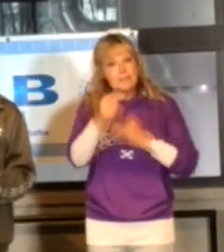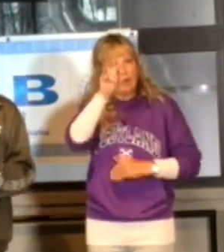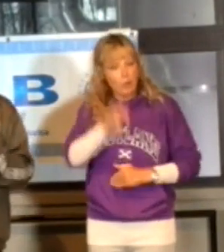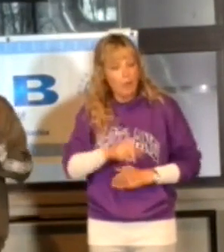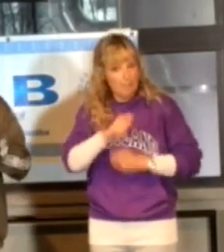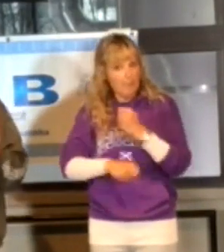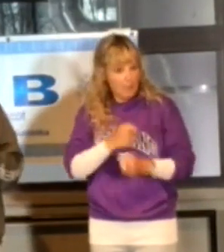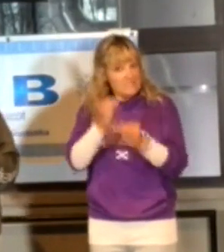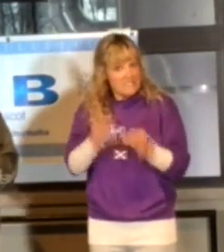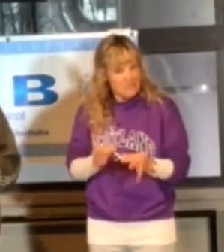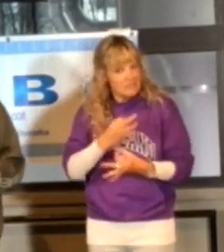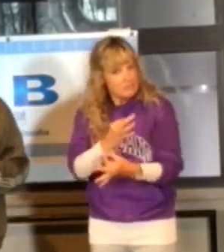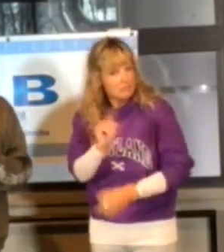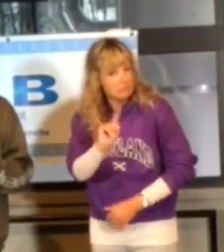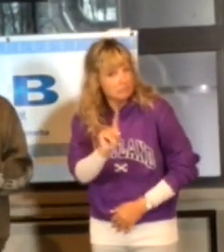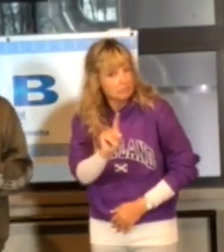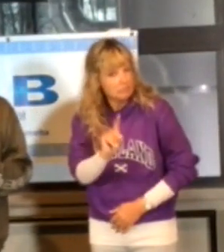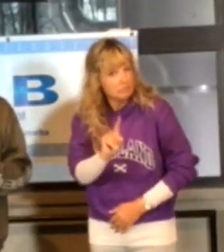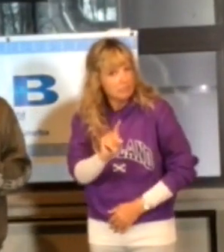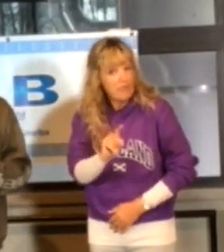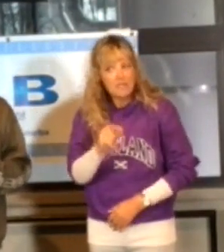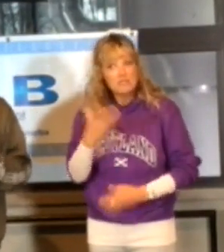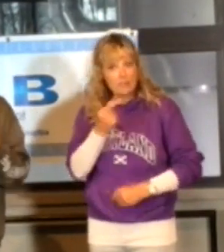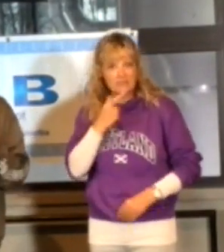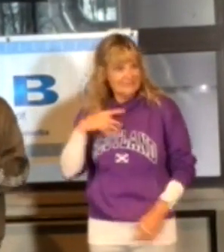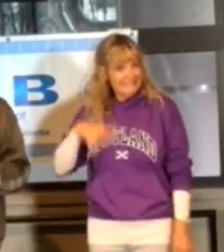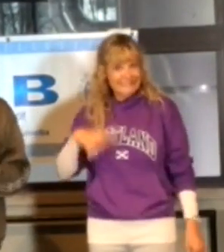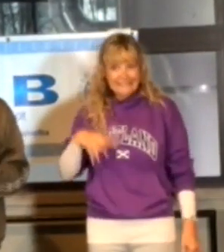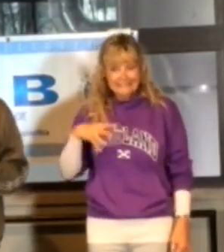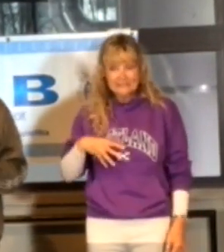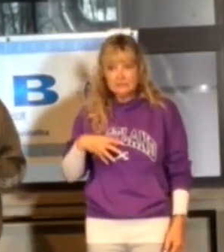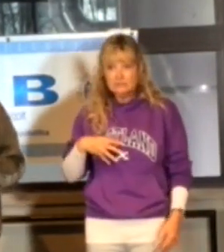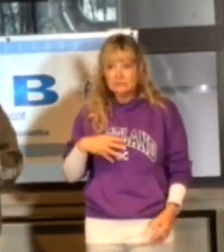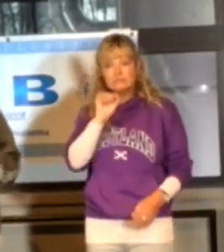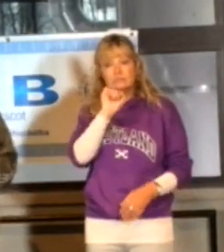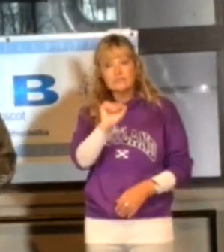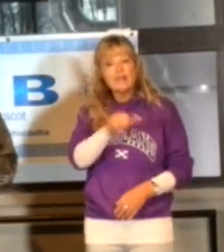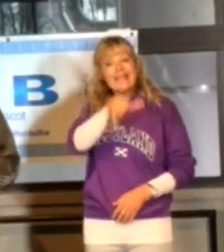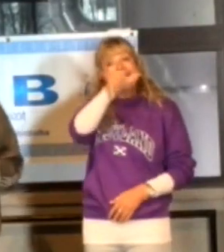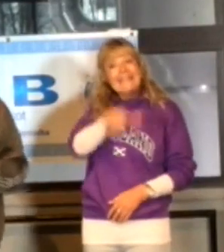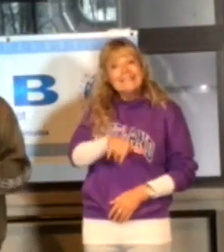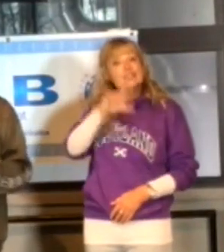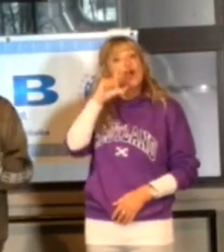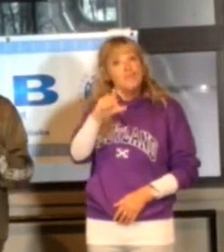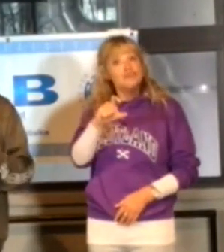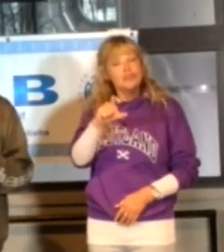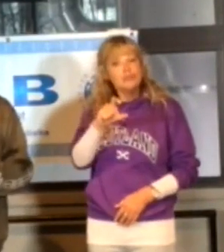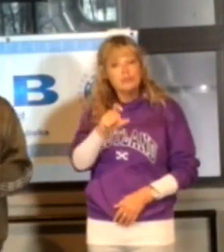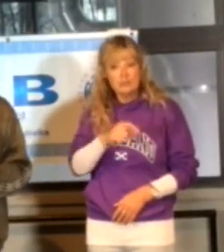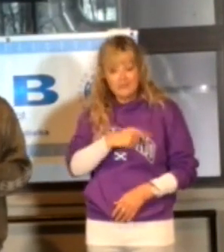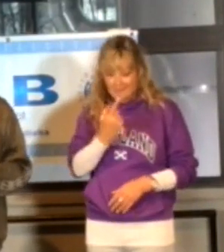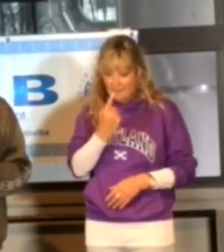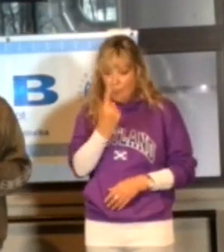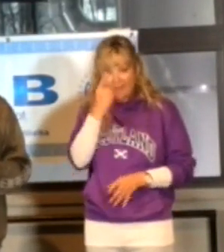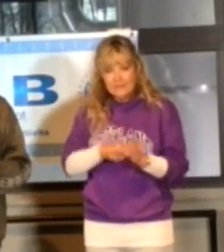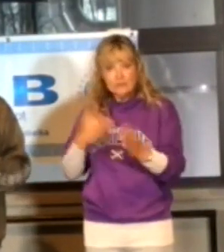a necessity for others. Membership for Yes Cymru has tripled in the last